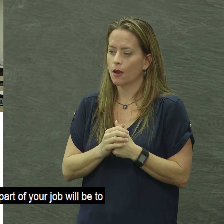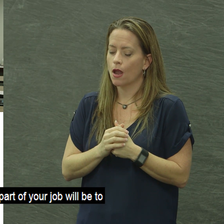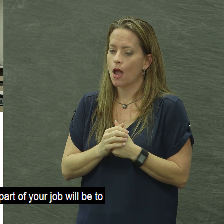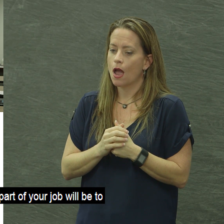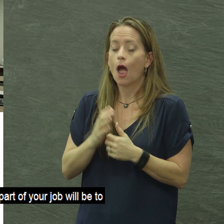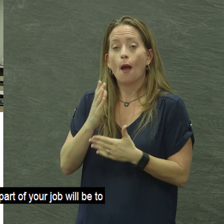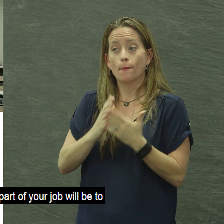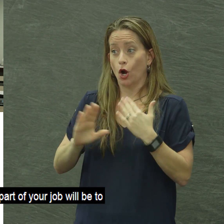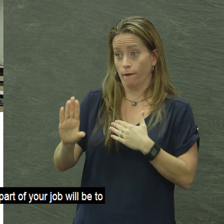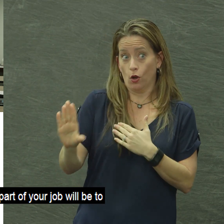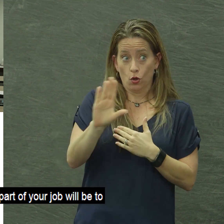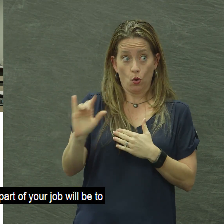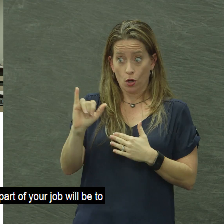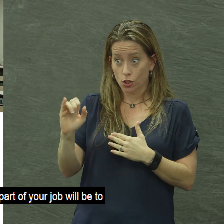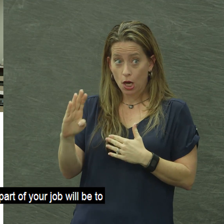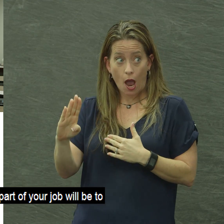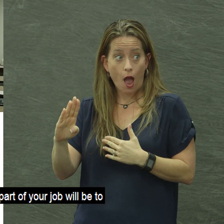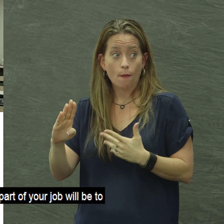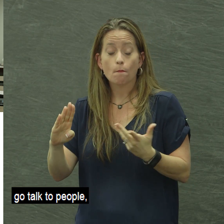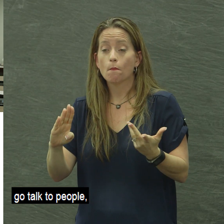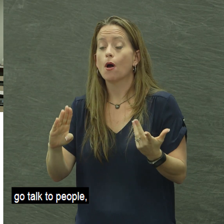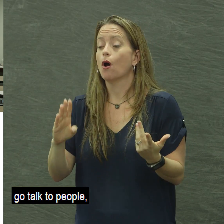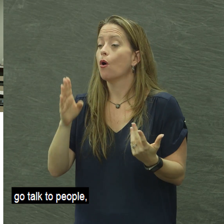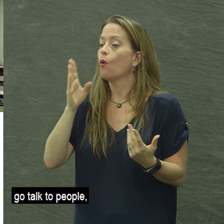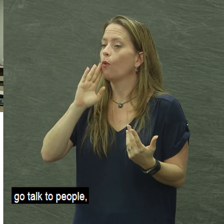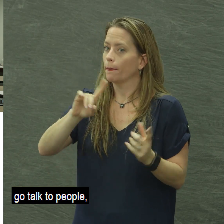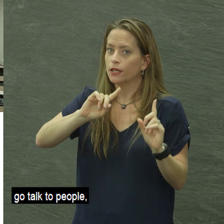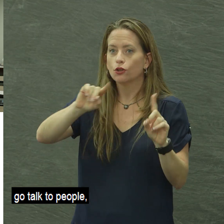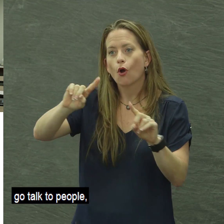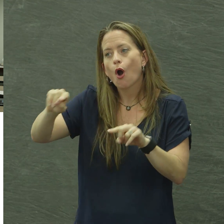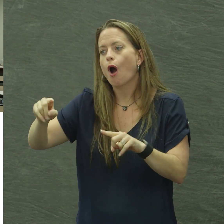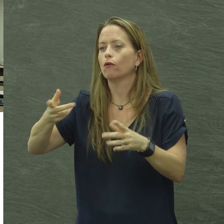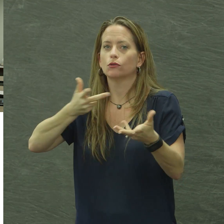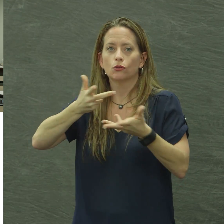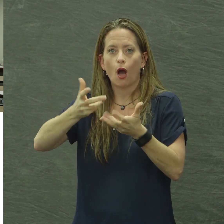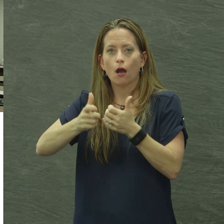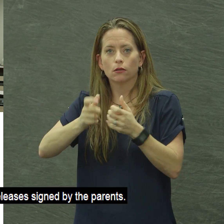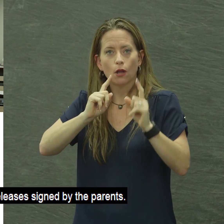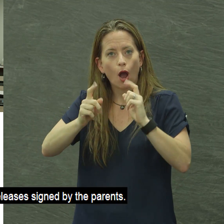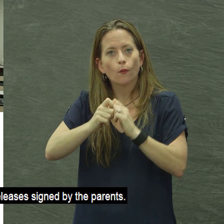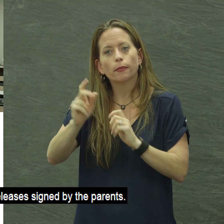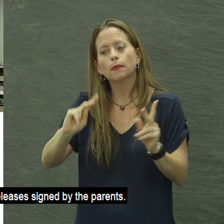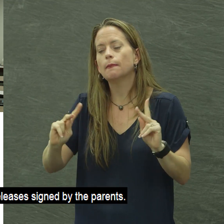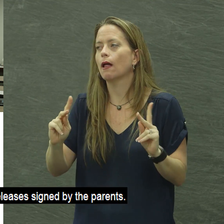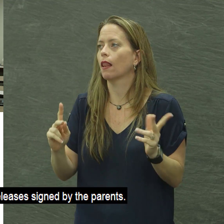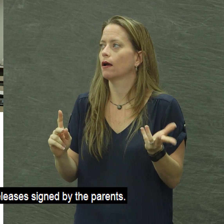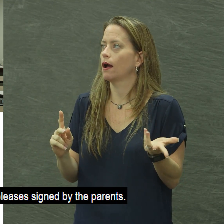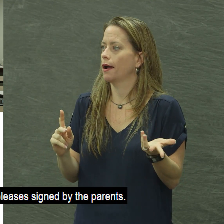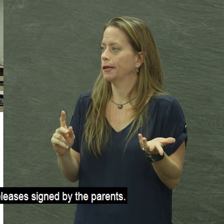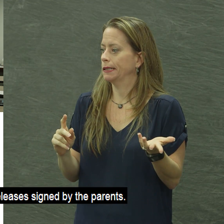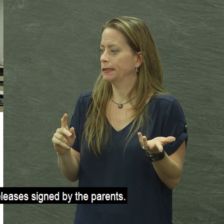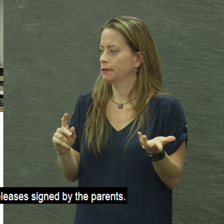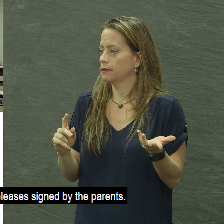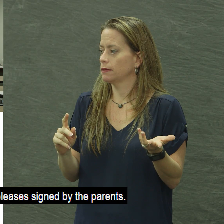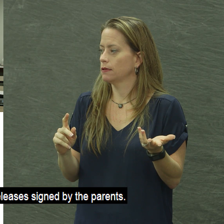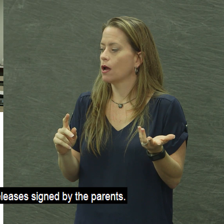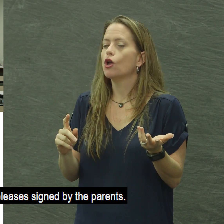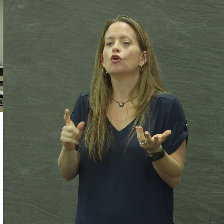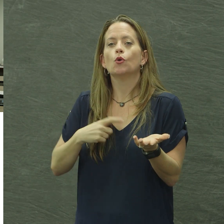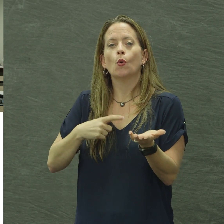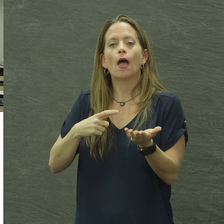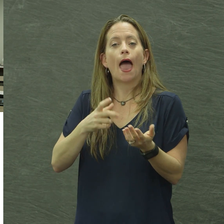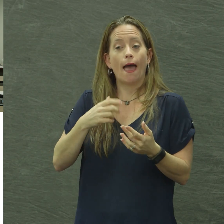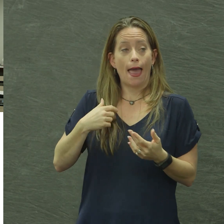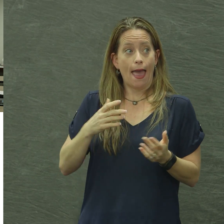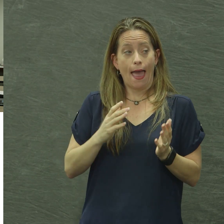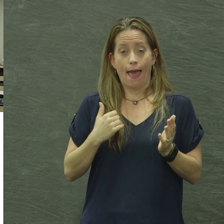Part of your job will be to go talk to people, get releases signed by